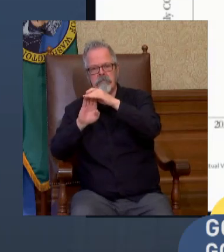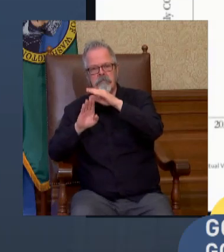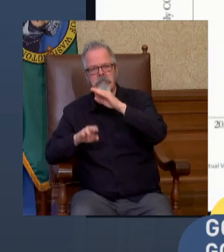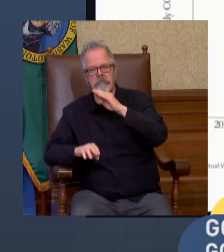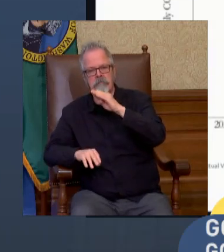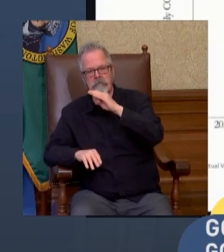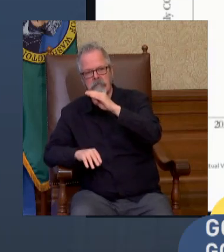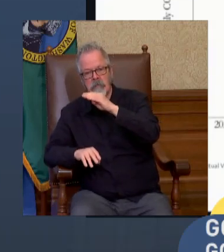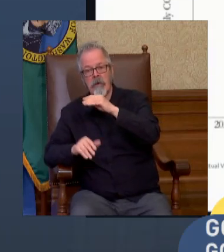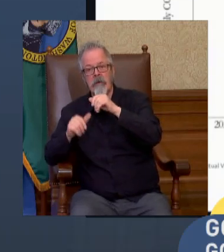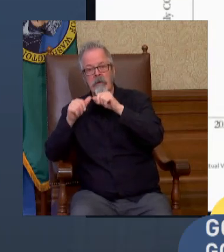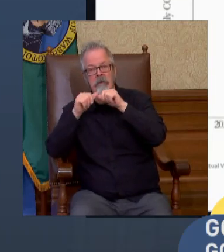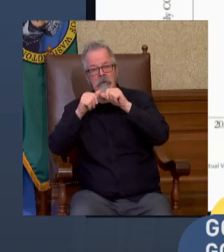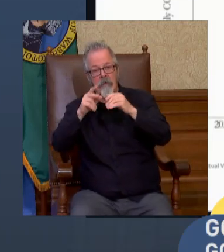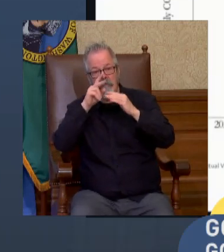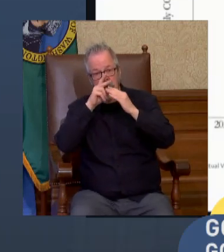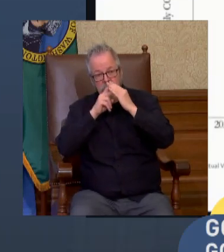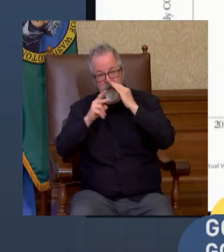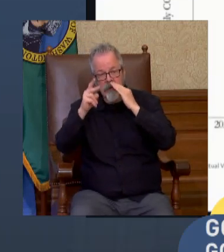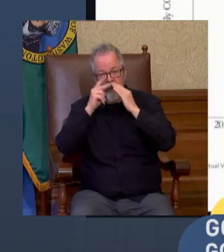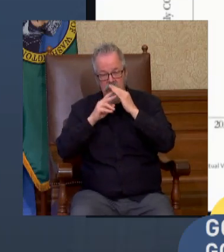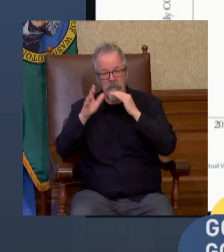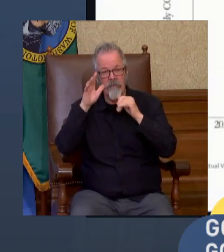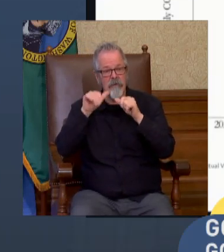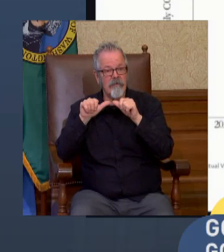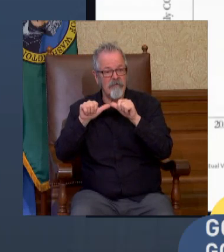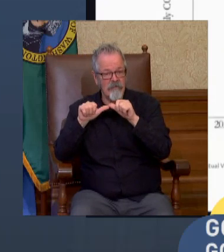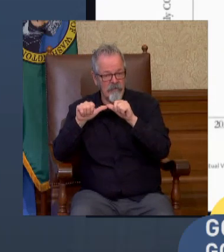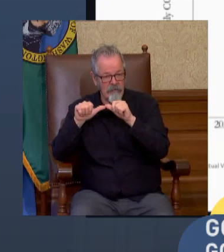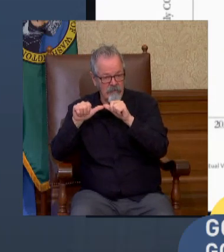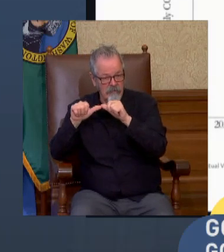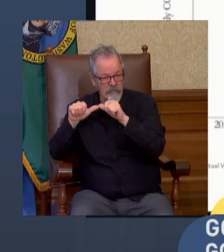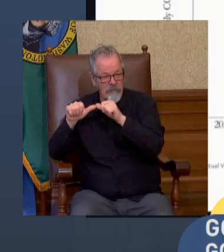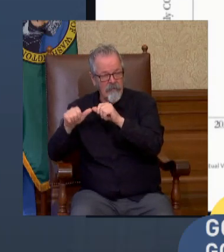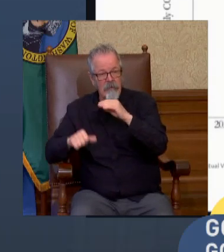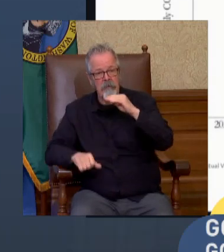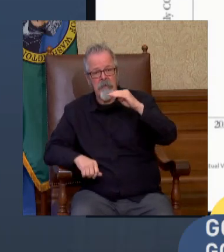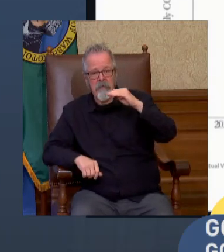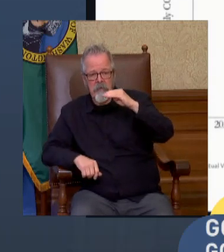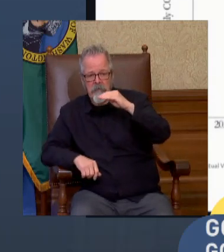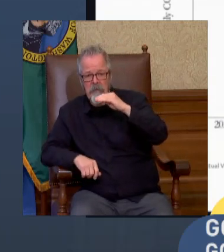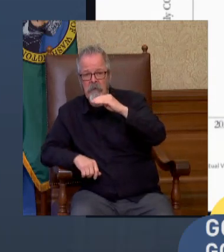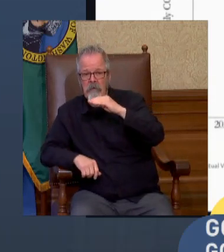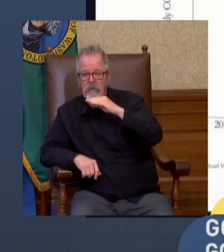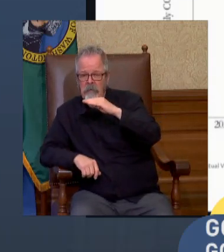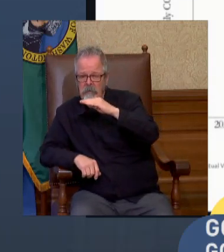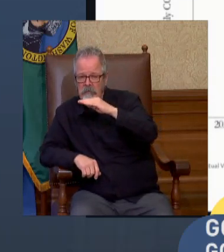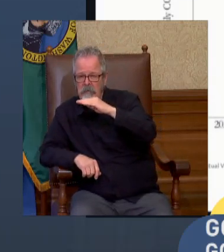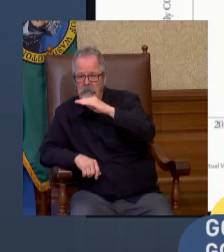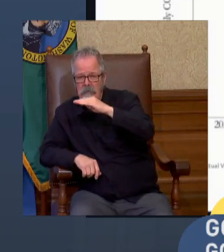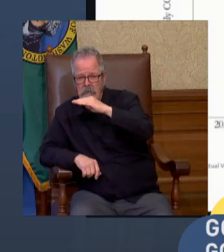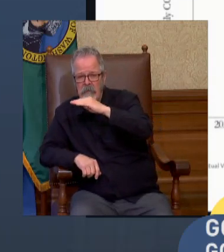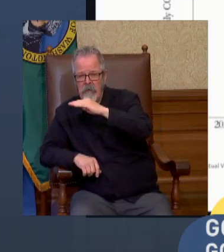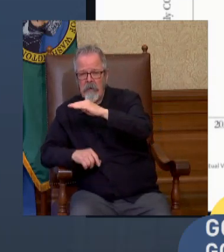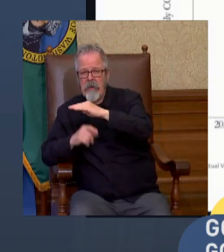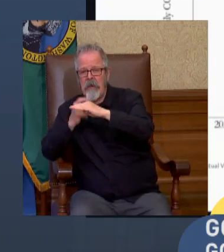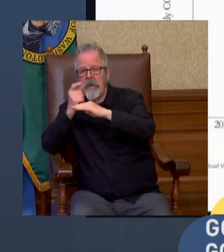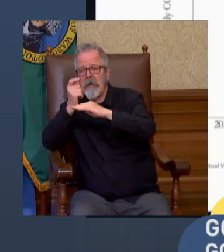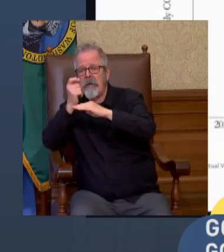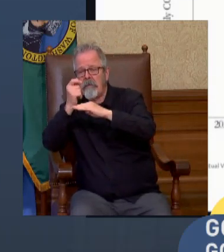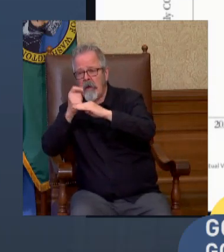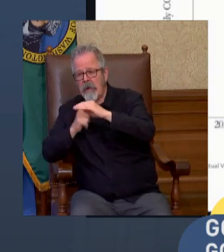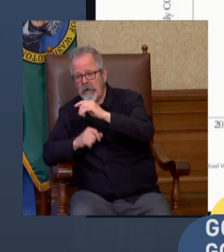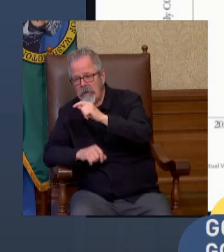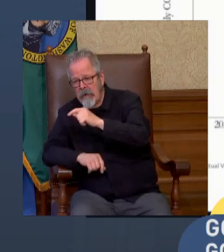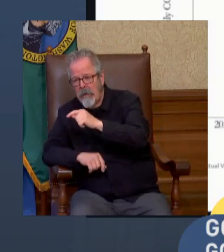continue to go in somewhat flat, but just maybe a little bit decline if,